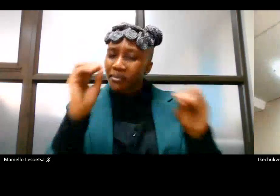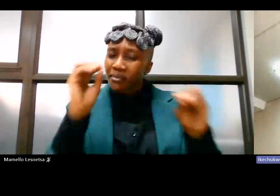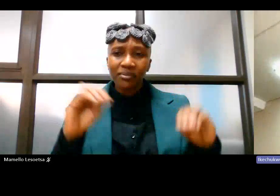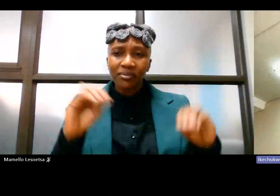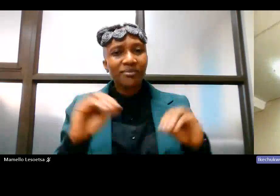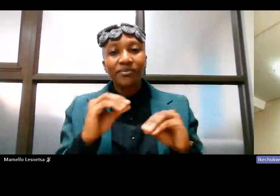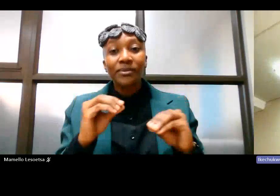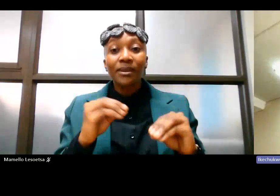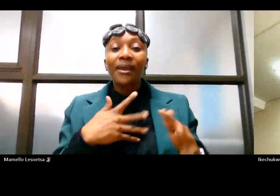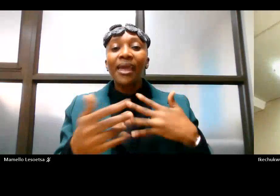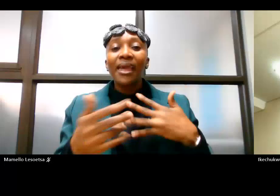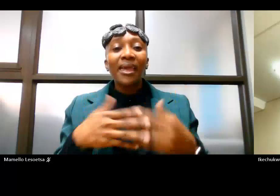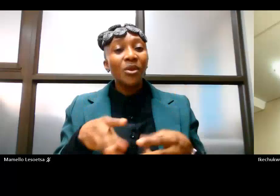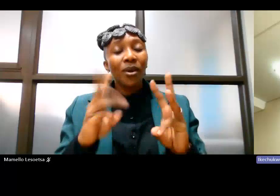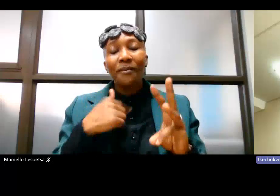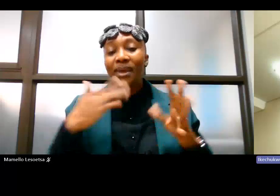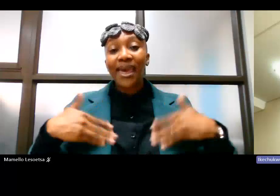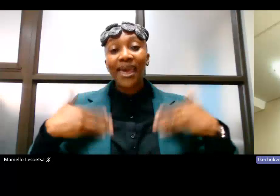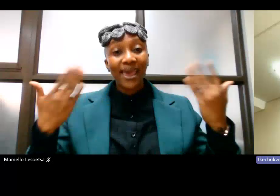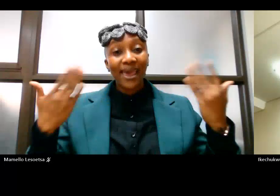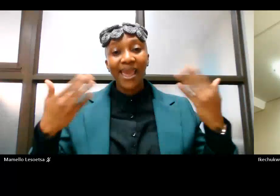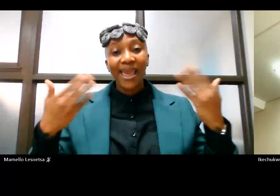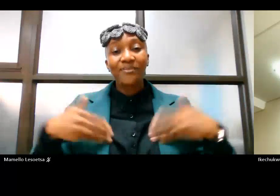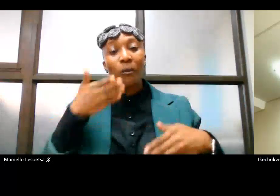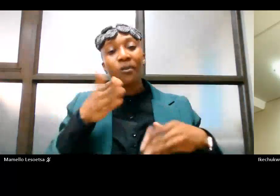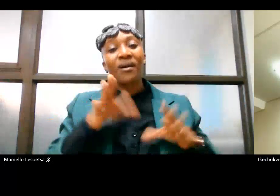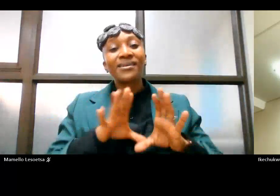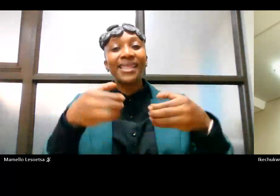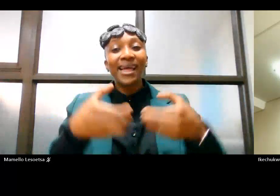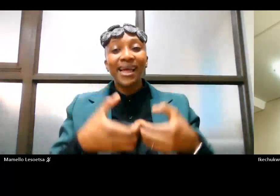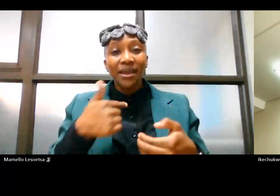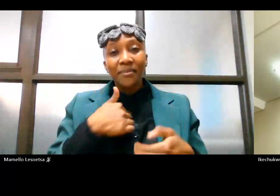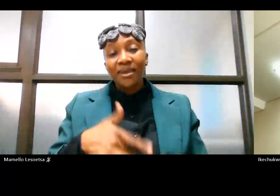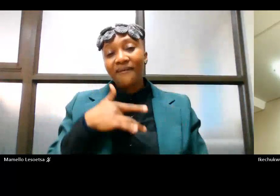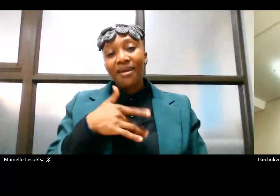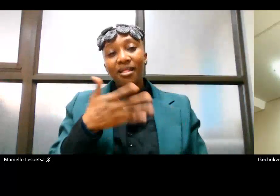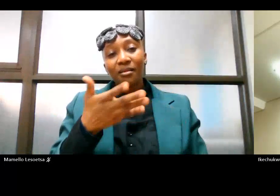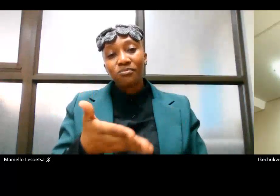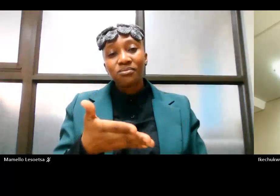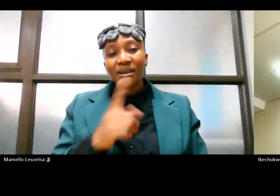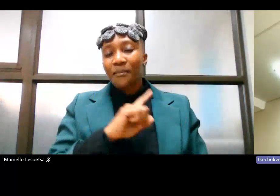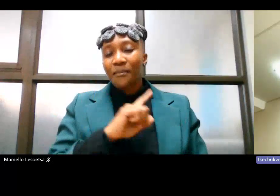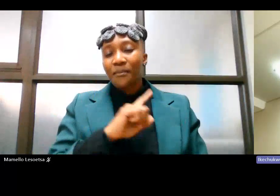Anyways, I'm happy to be in the class. That's how I feel. Just feel exhausted.